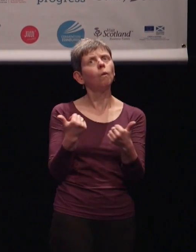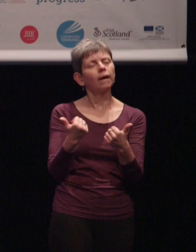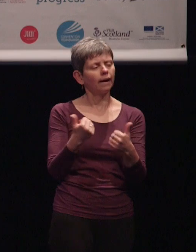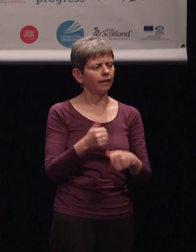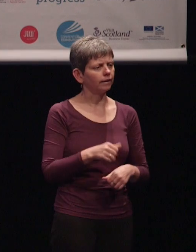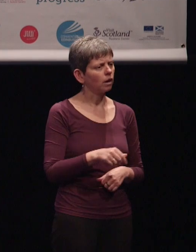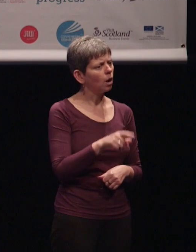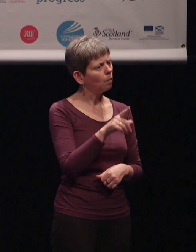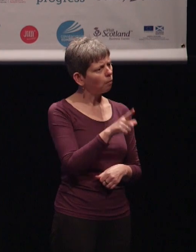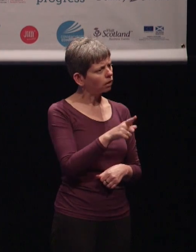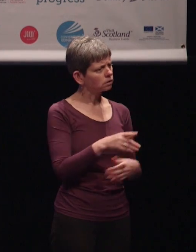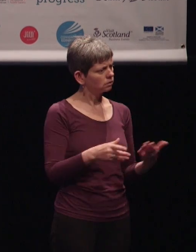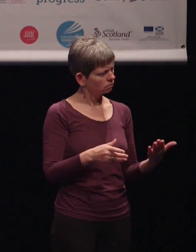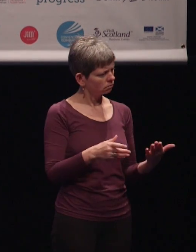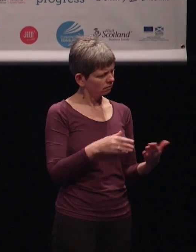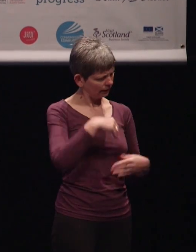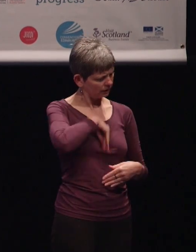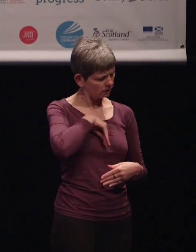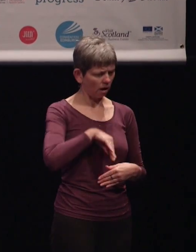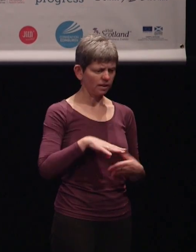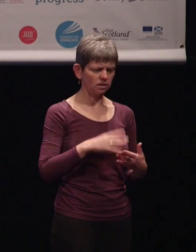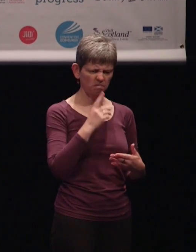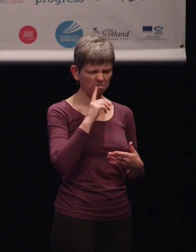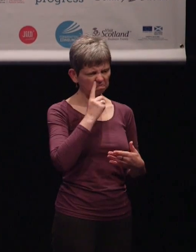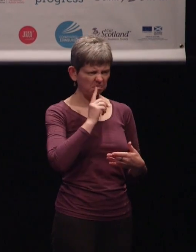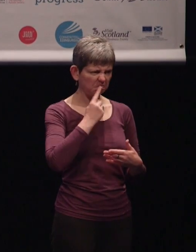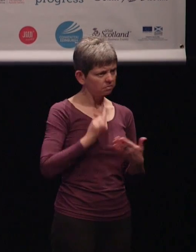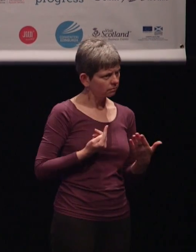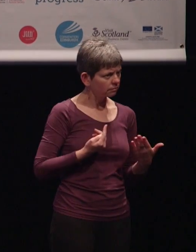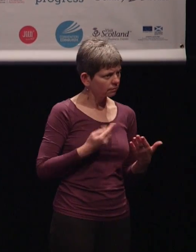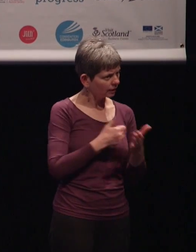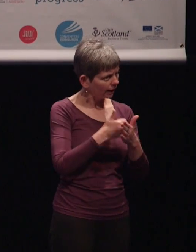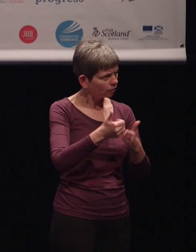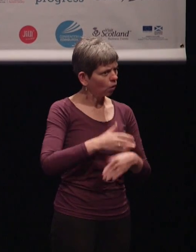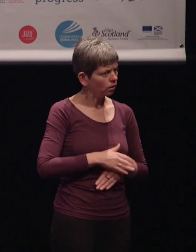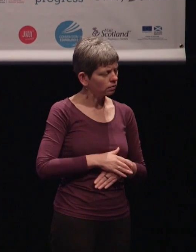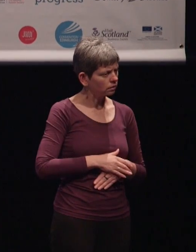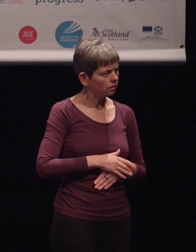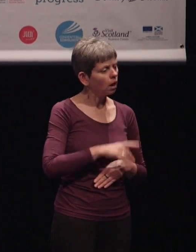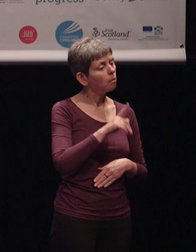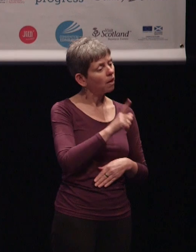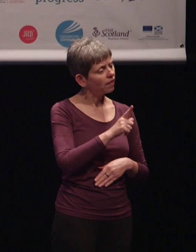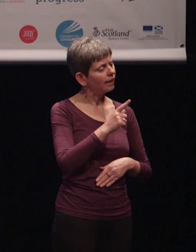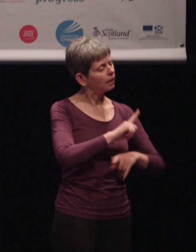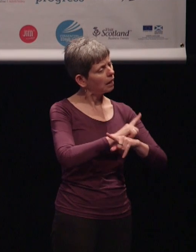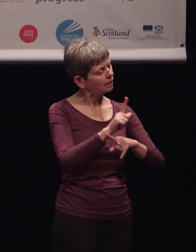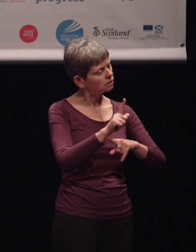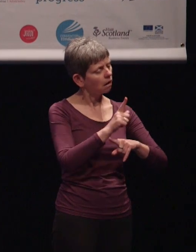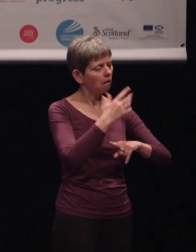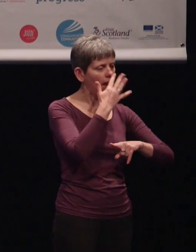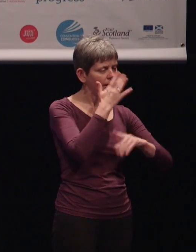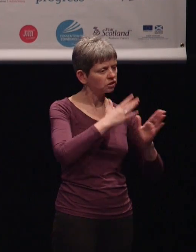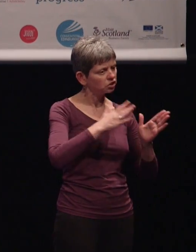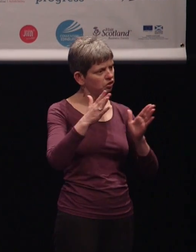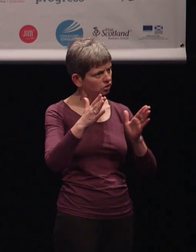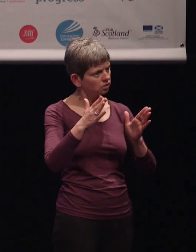inner motivation for not picking their nose until a certain development stage, I would say, and that would be the